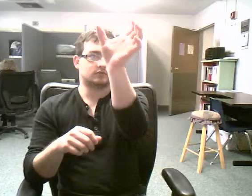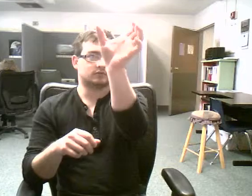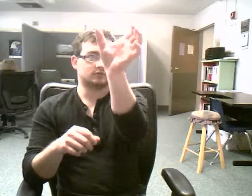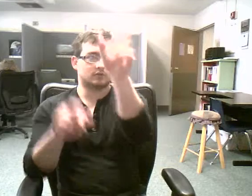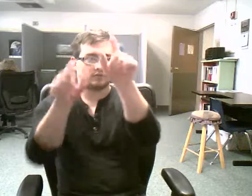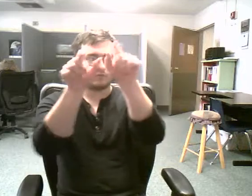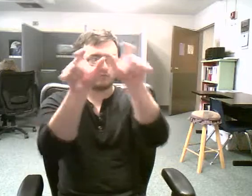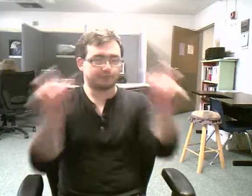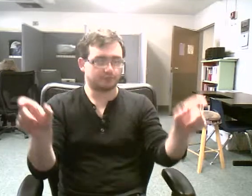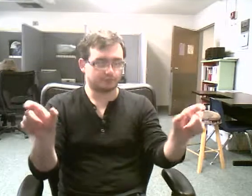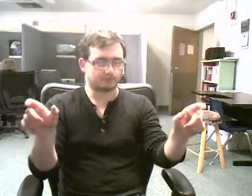oxygen.